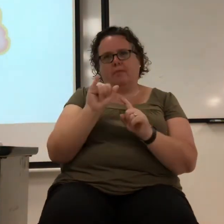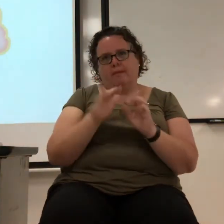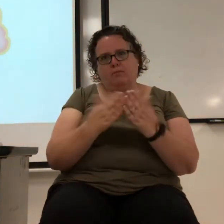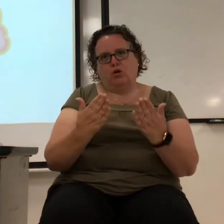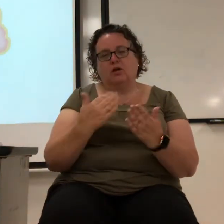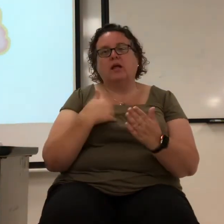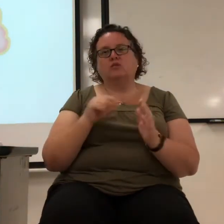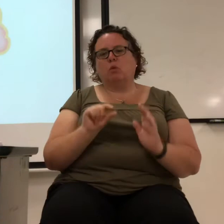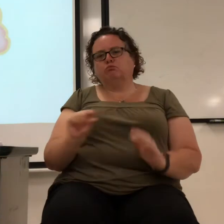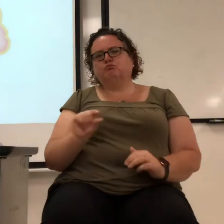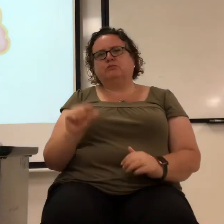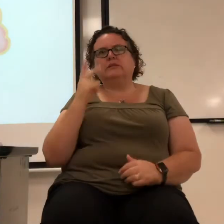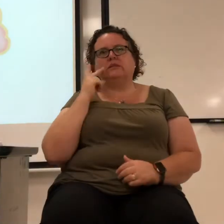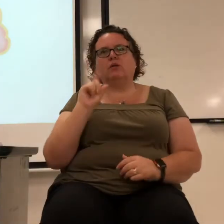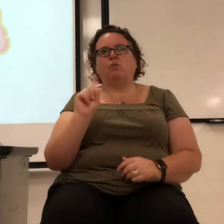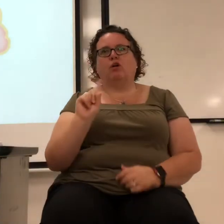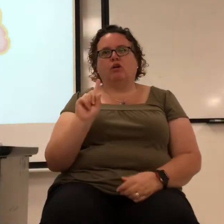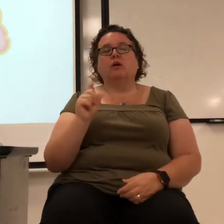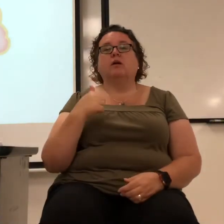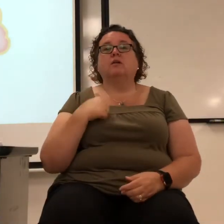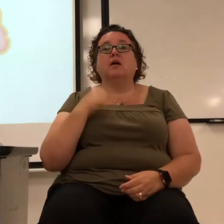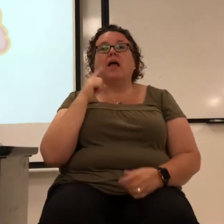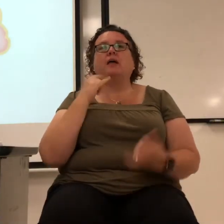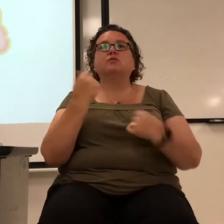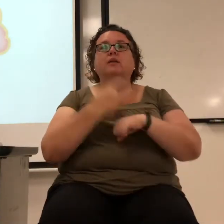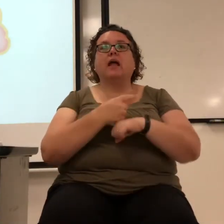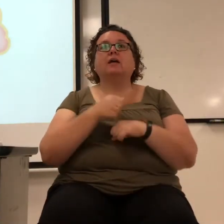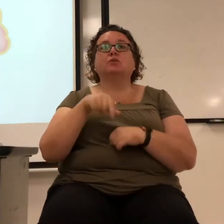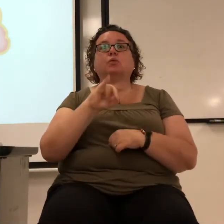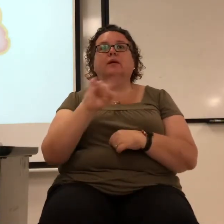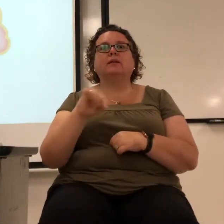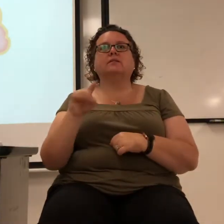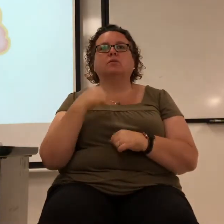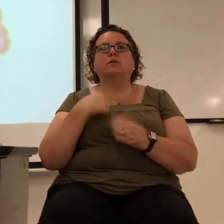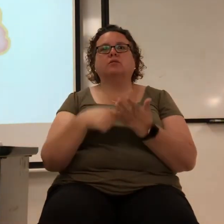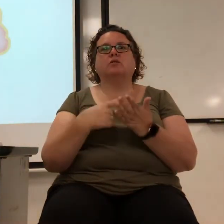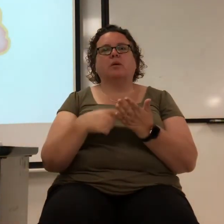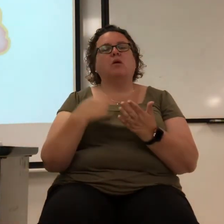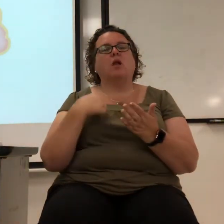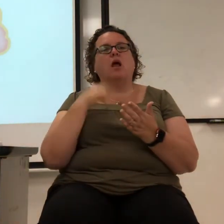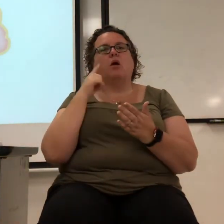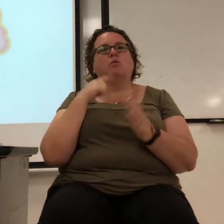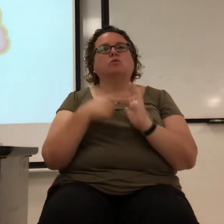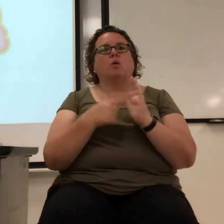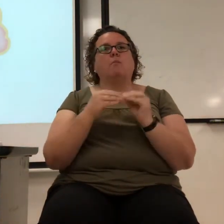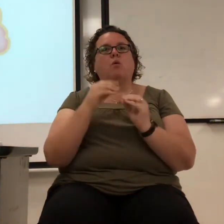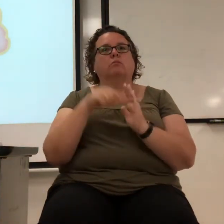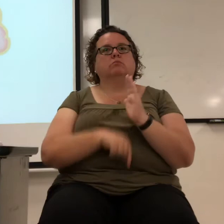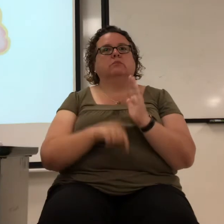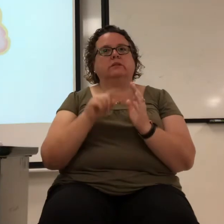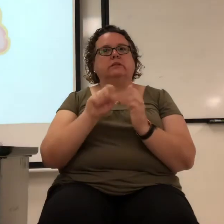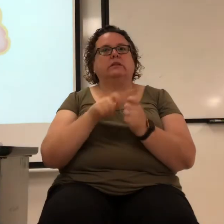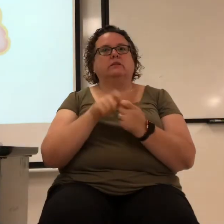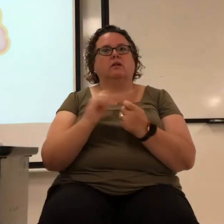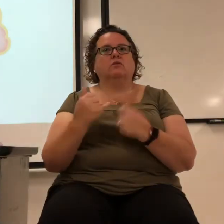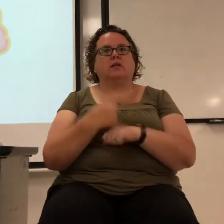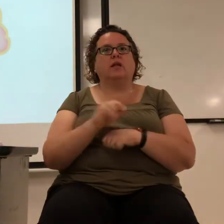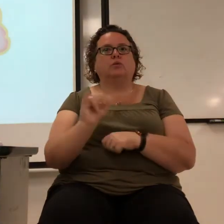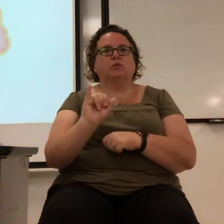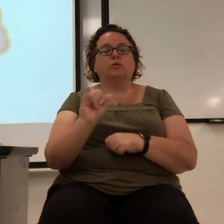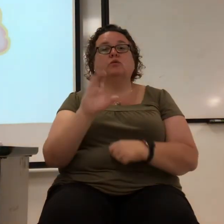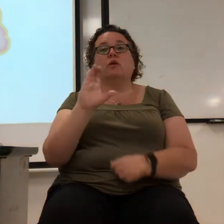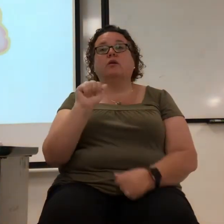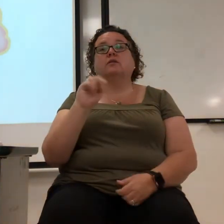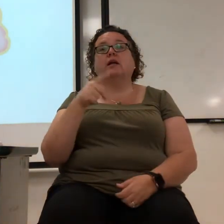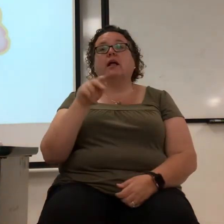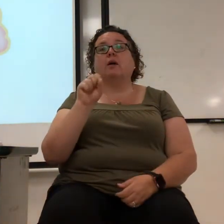that there's a cortex and medulla that was on today's quiz. I'm gonna go into more detail on that. There's also a capsule, okay? So there's a capsule surrounding